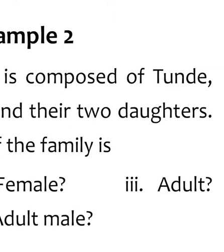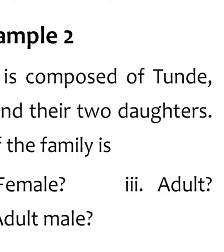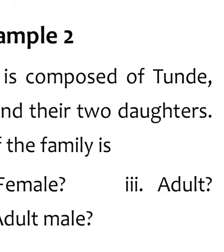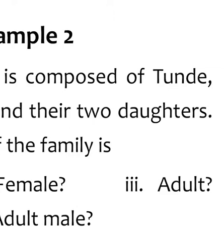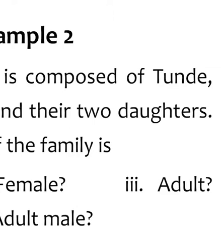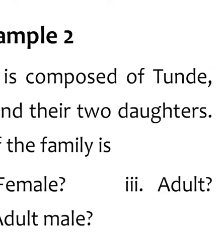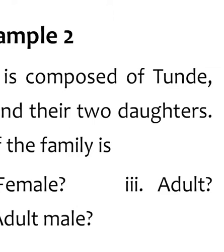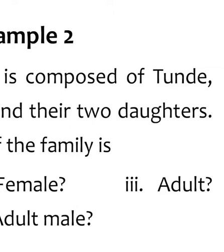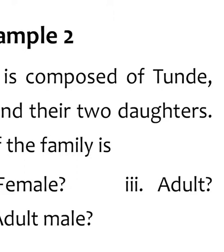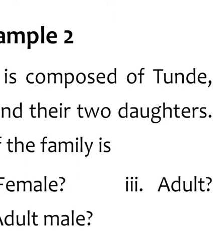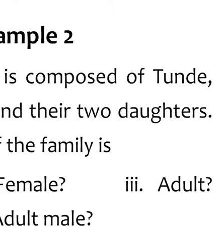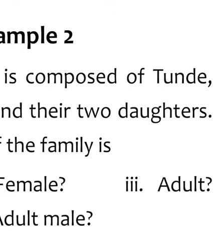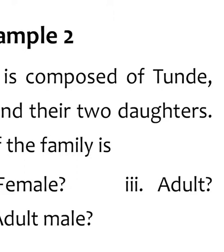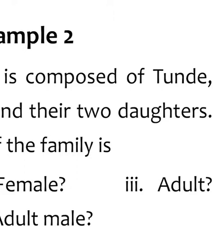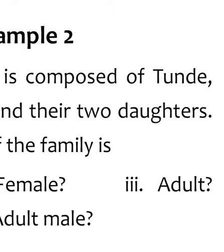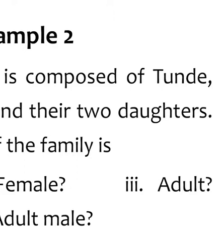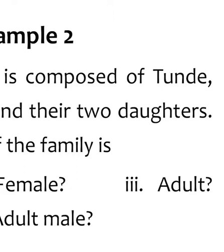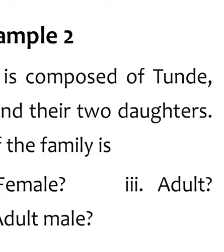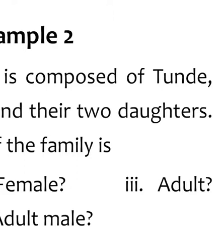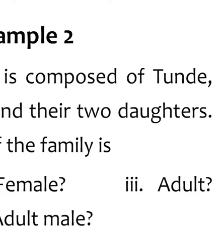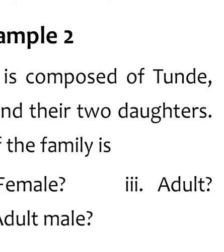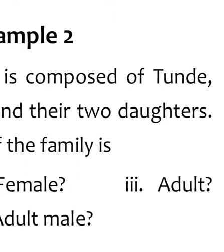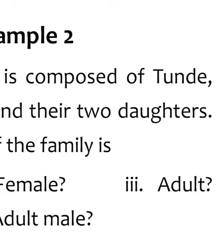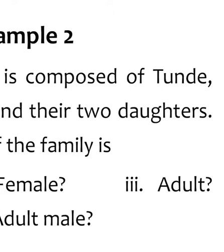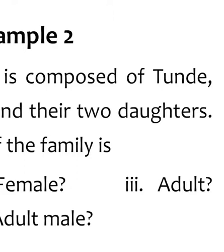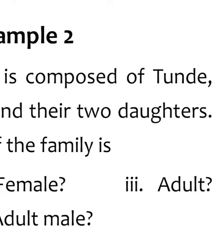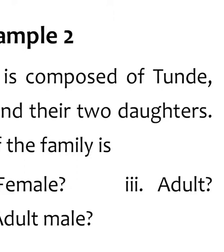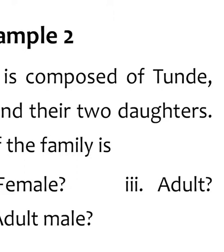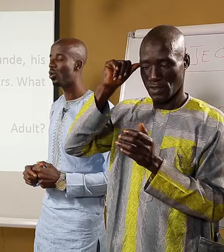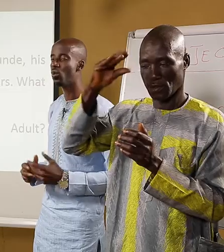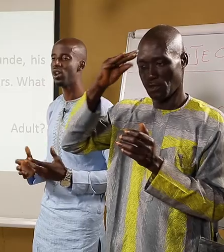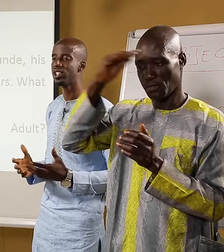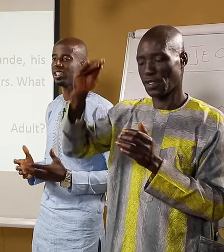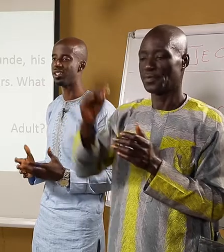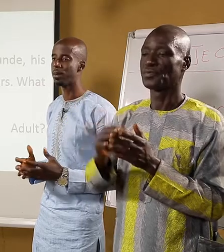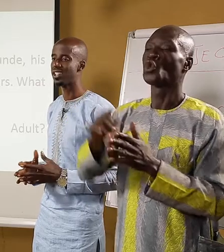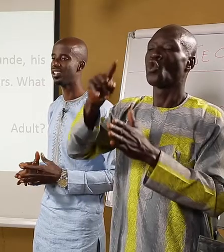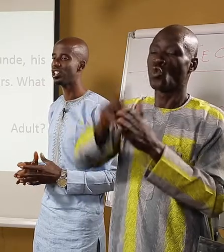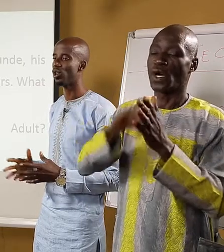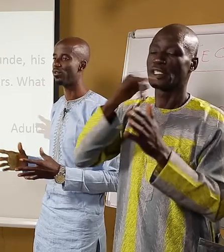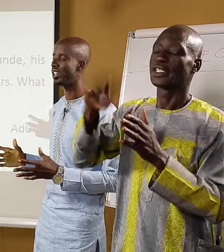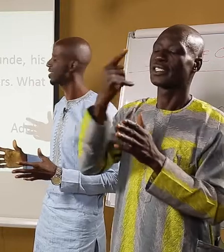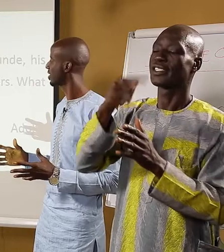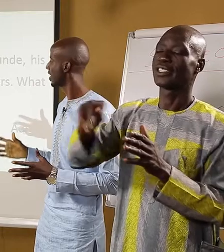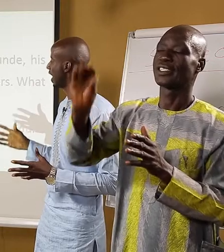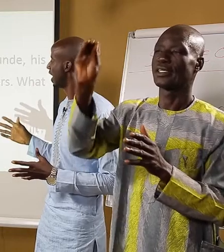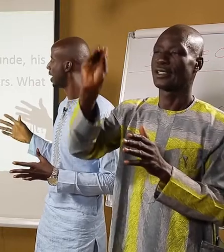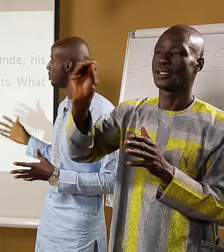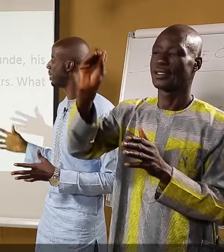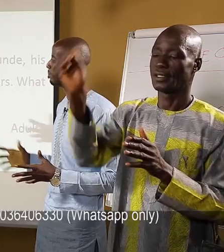4, children, and 5, adult male? What is the percentage of